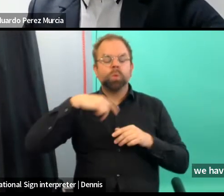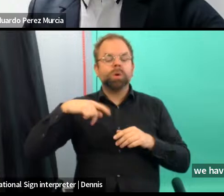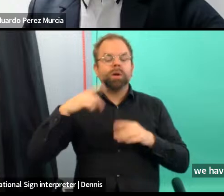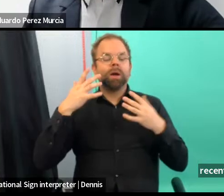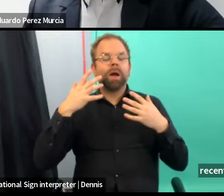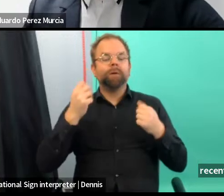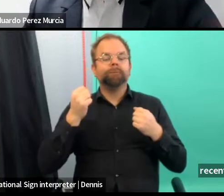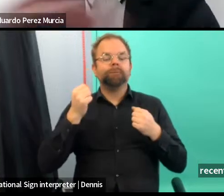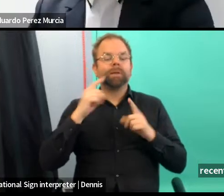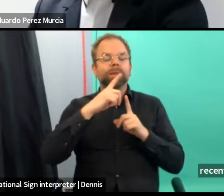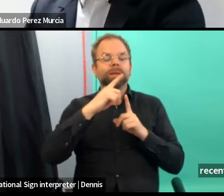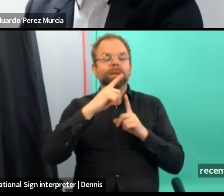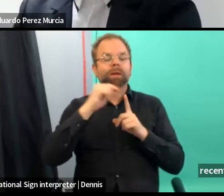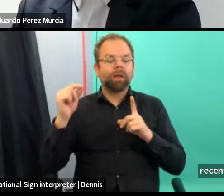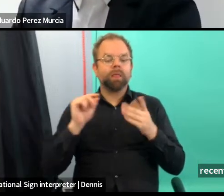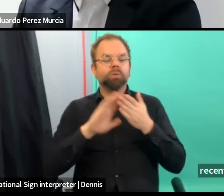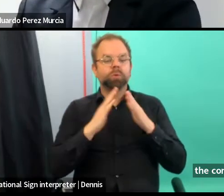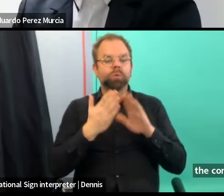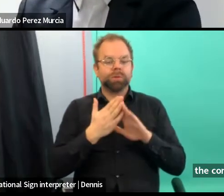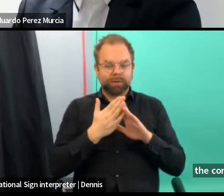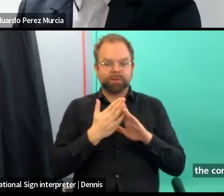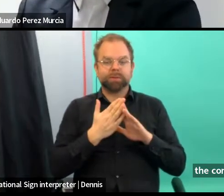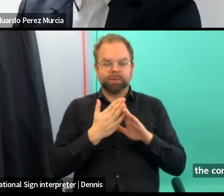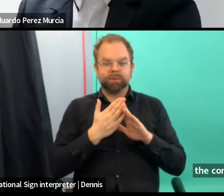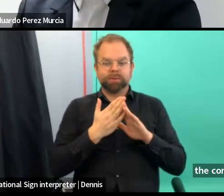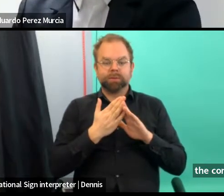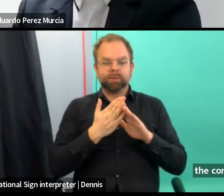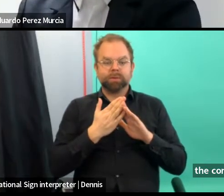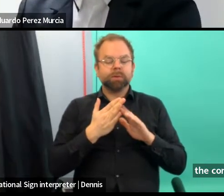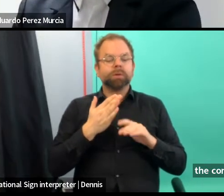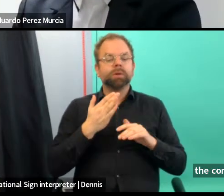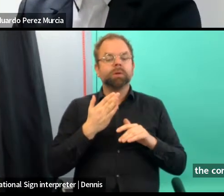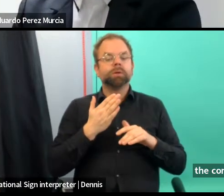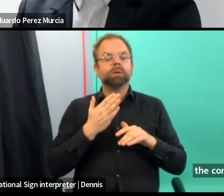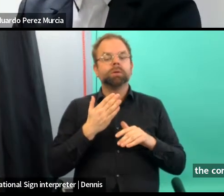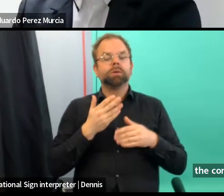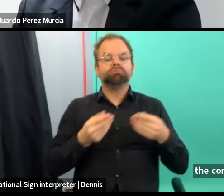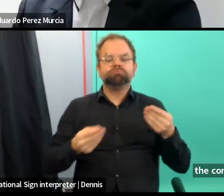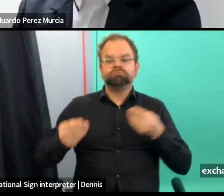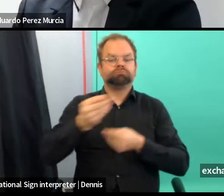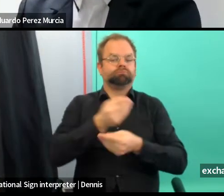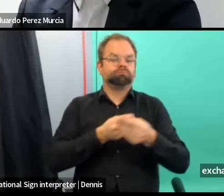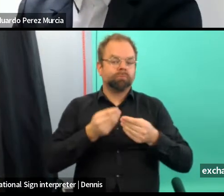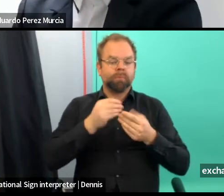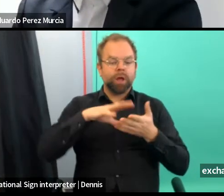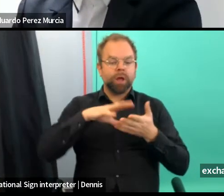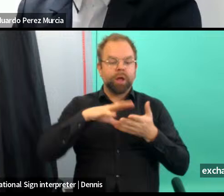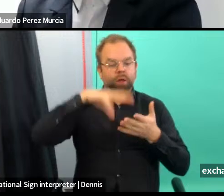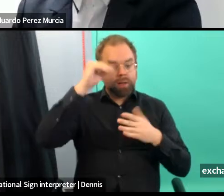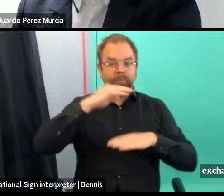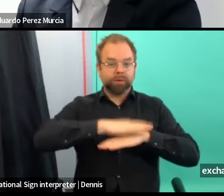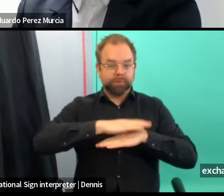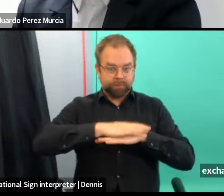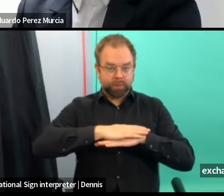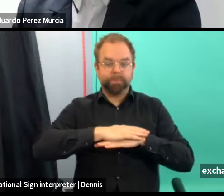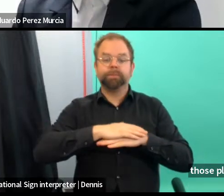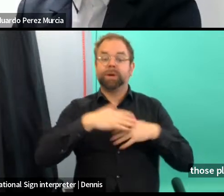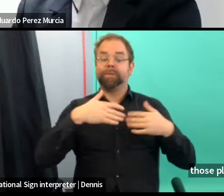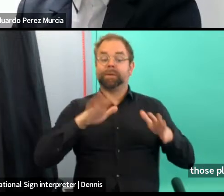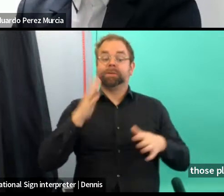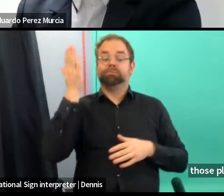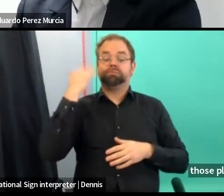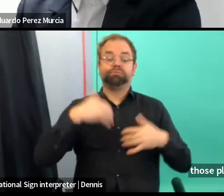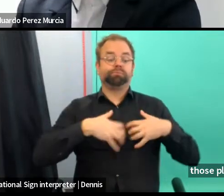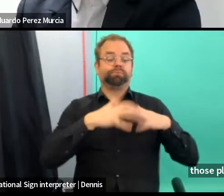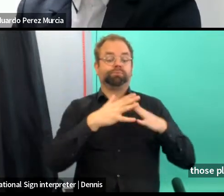for knowledge exchange and learning. And in those platforms, we have included the inclusive education